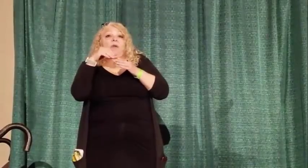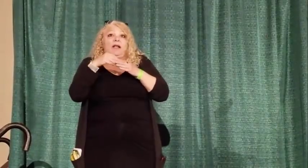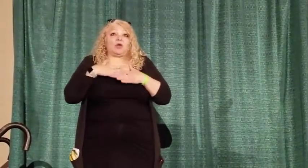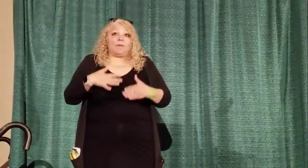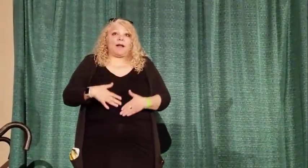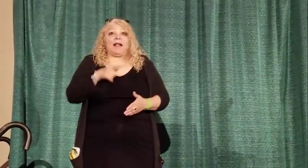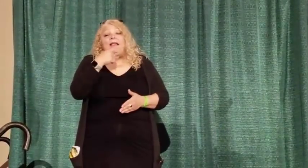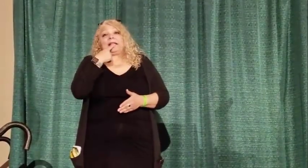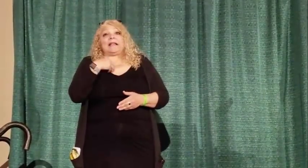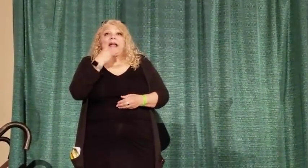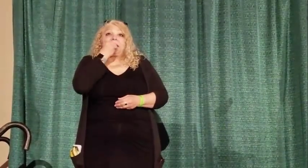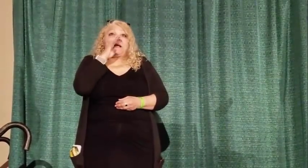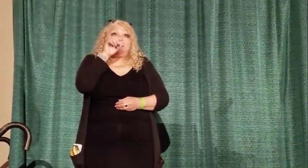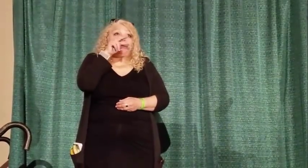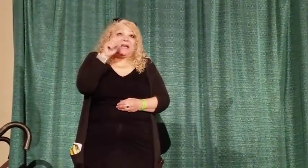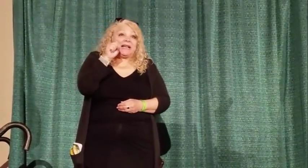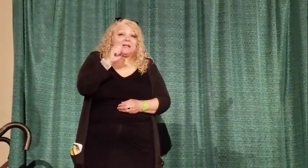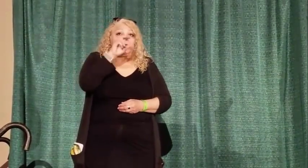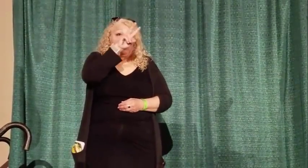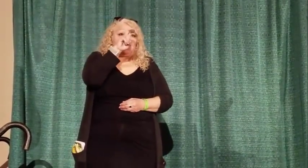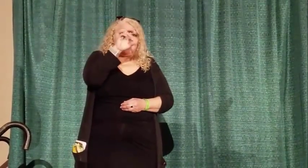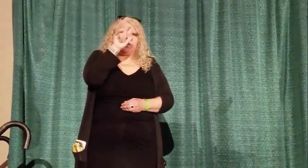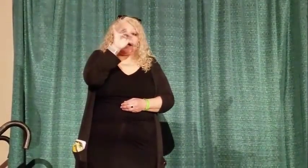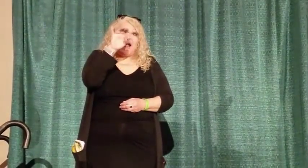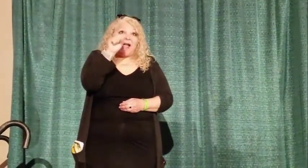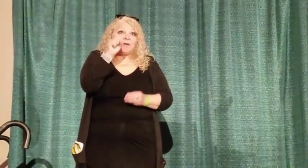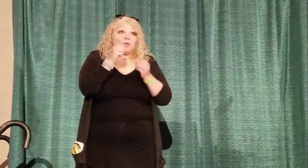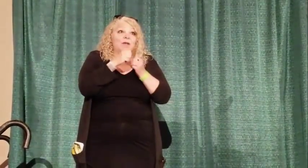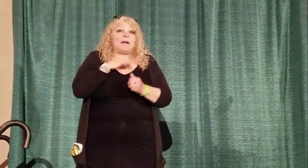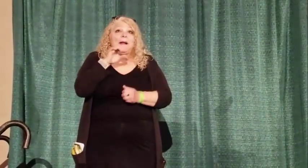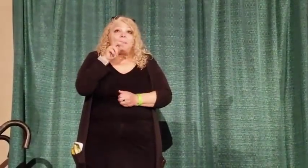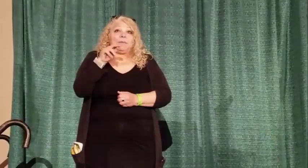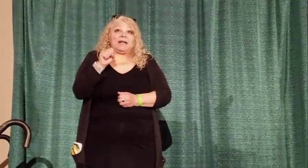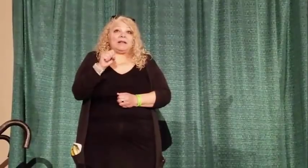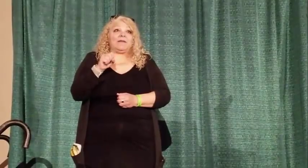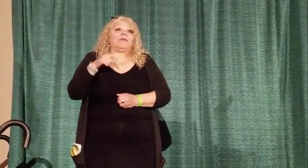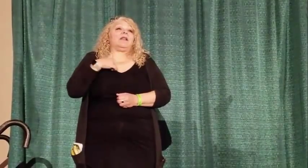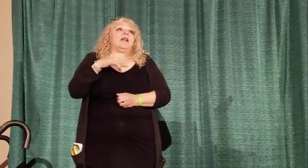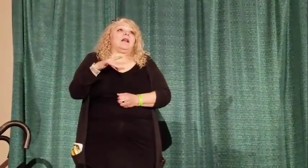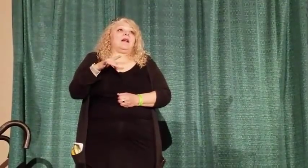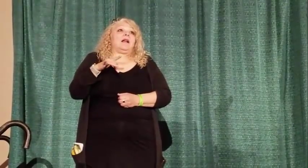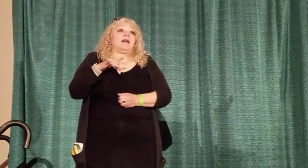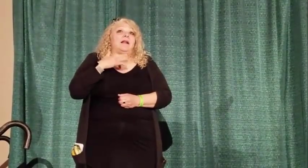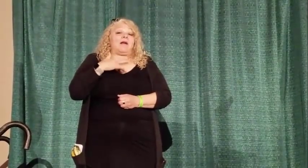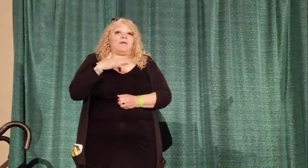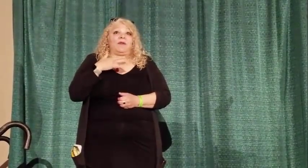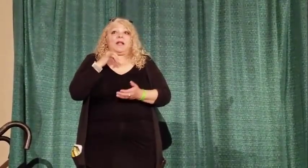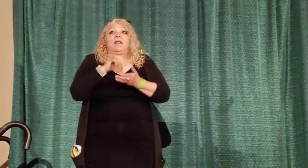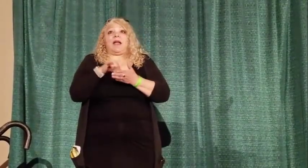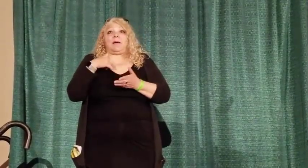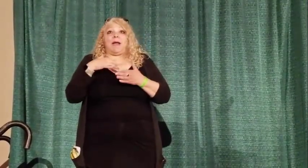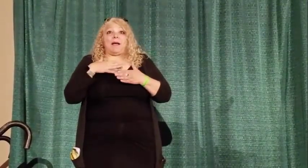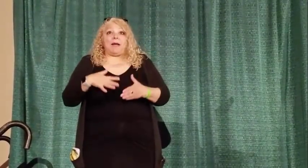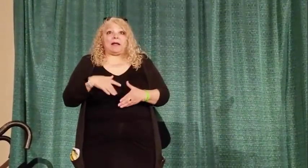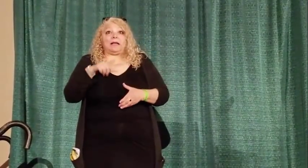Let's say I had beans with my meal, 200 calories of beans. I would have felt like I ate 200 calories, the appetite would be ratcheted down by 200 calories. I would